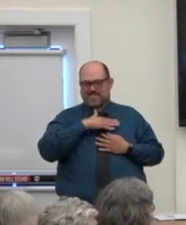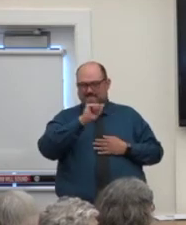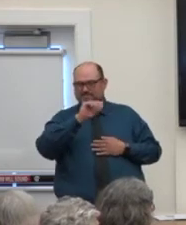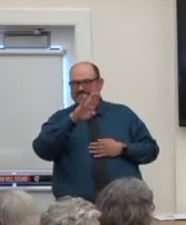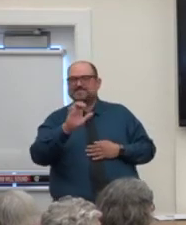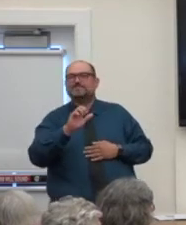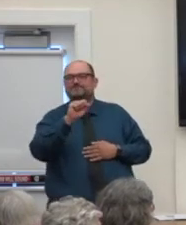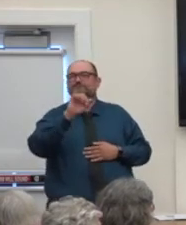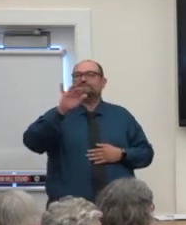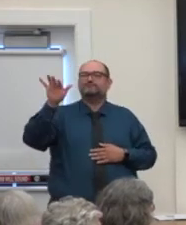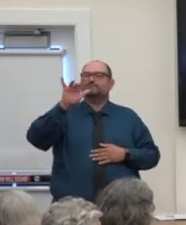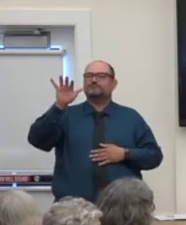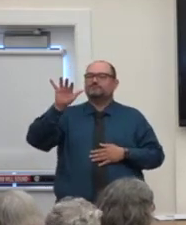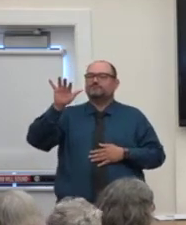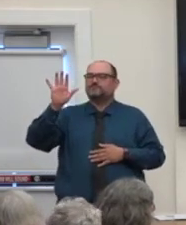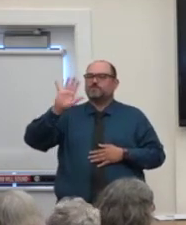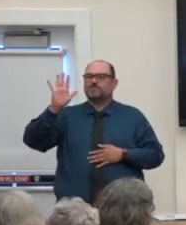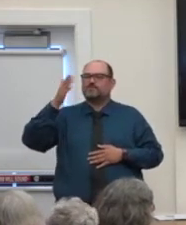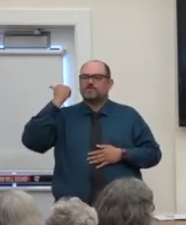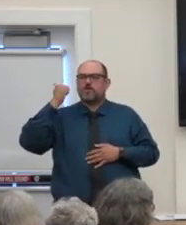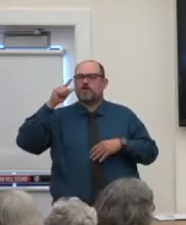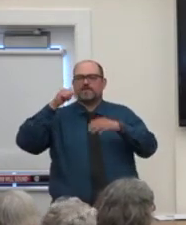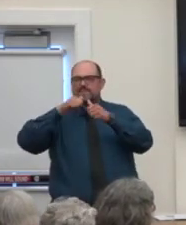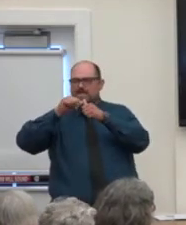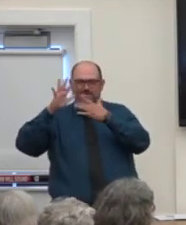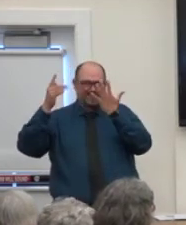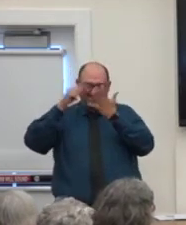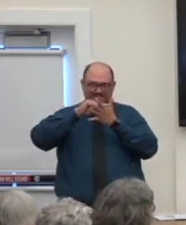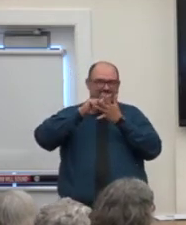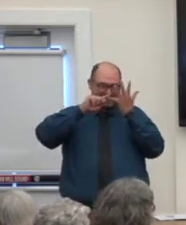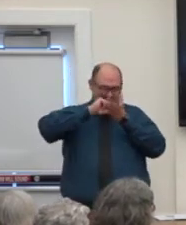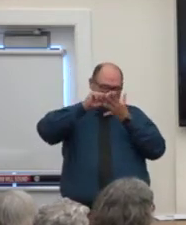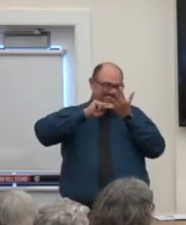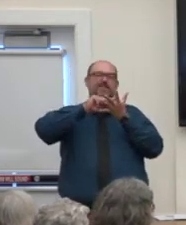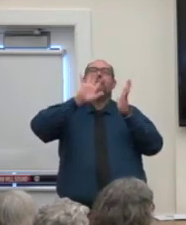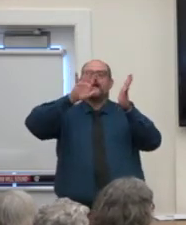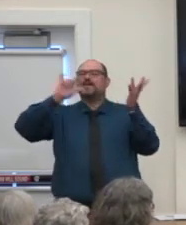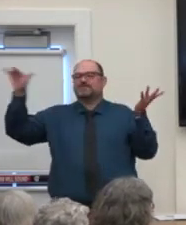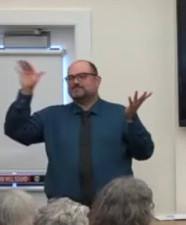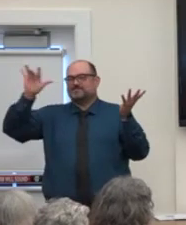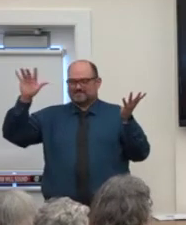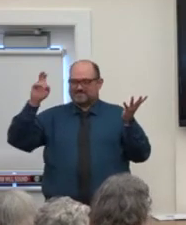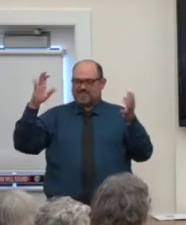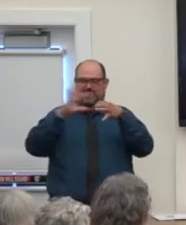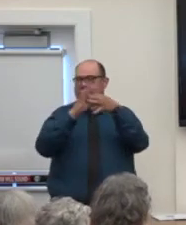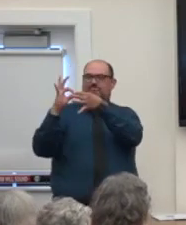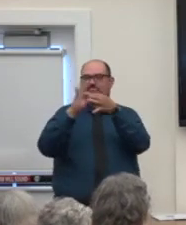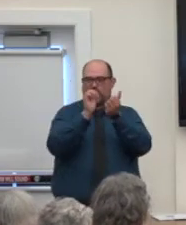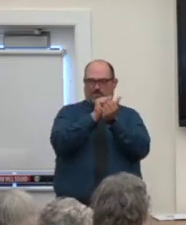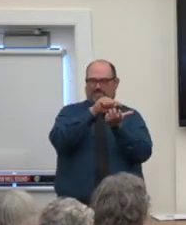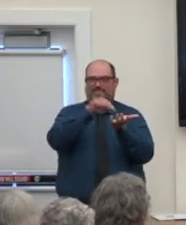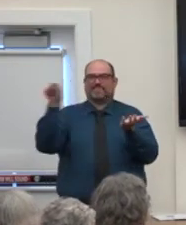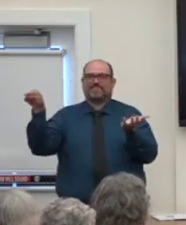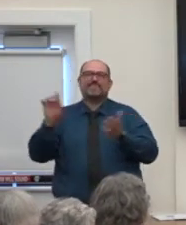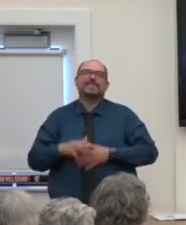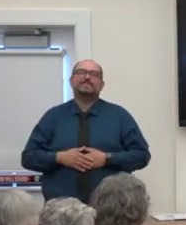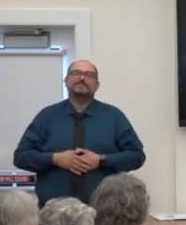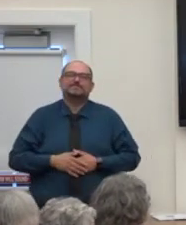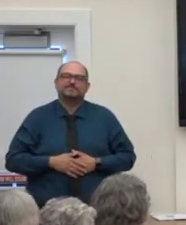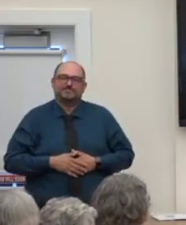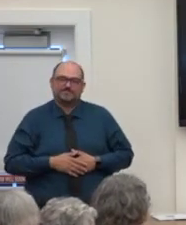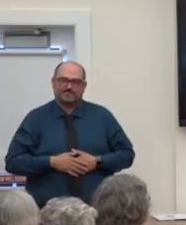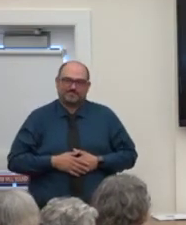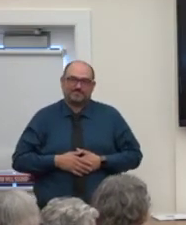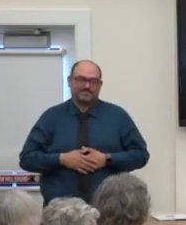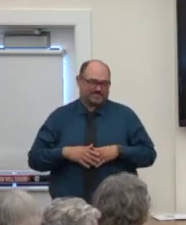and do it in the two-handed alphabet. The other thing that Eric says is that the deaf people didn't know